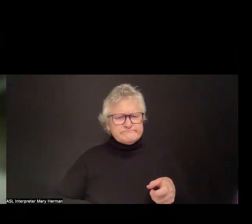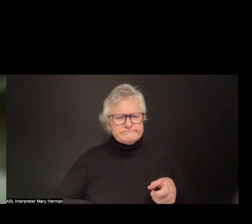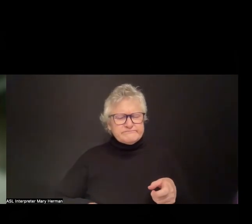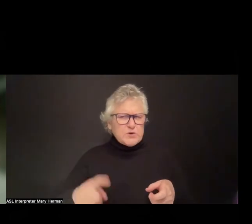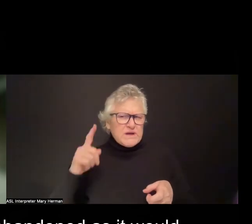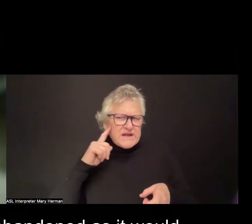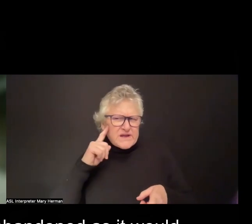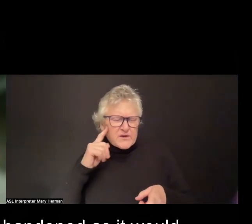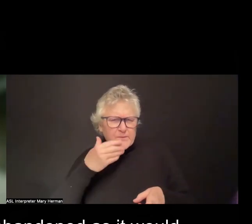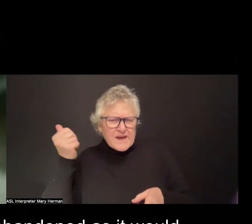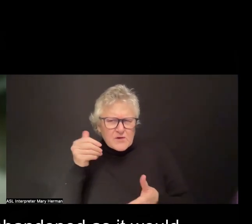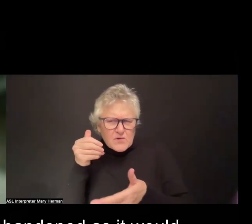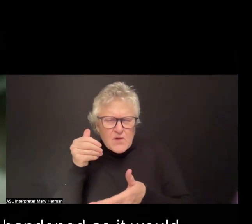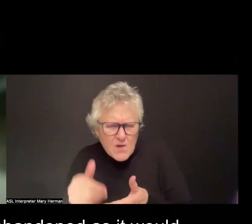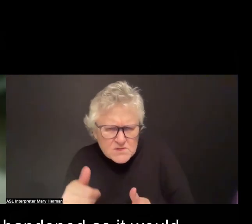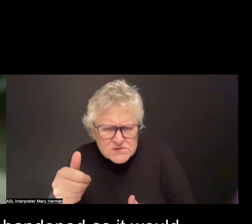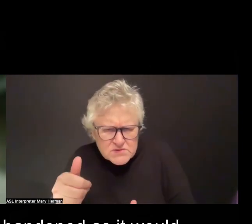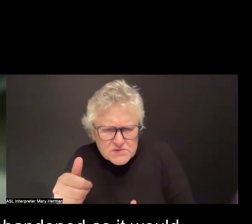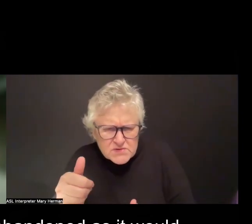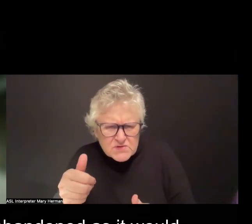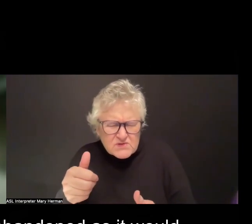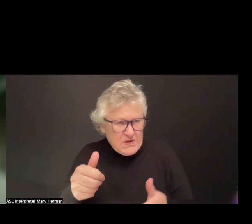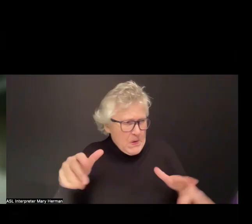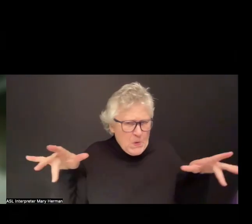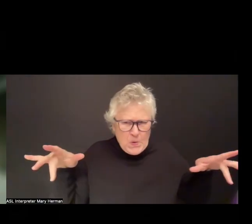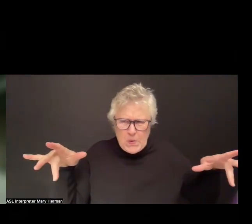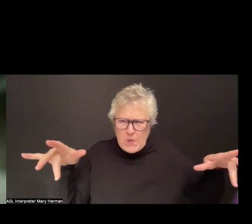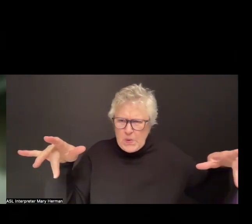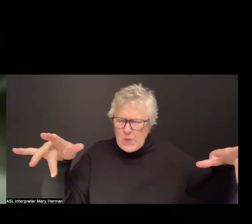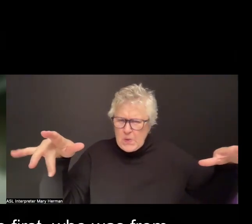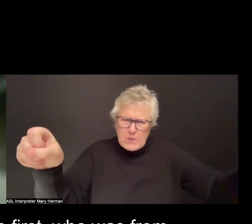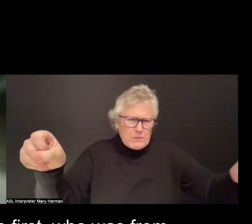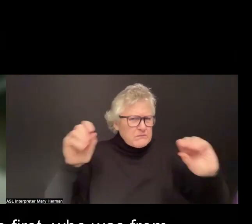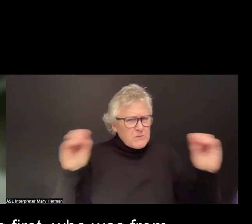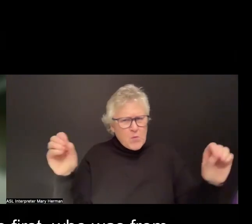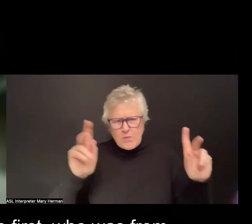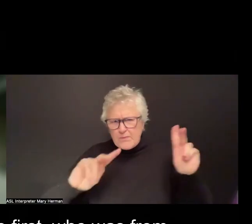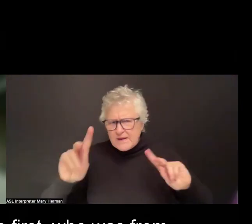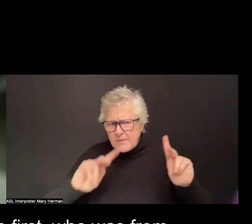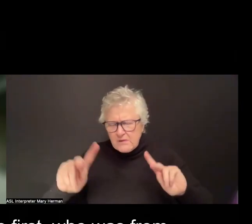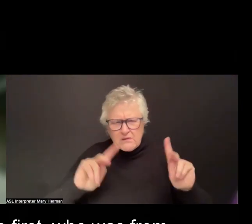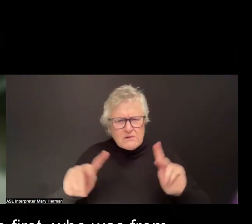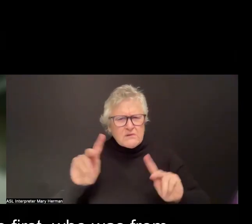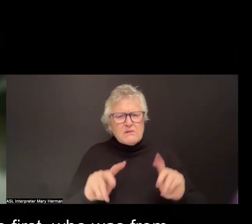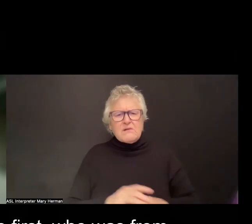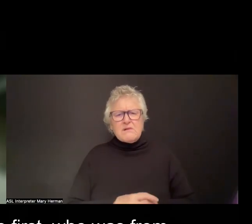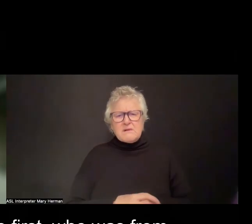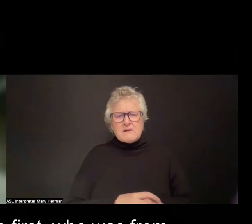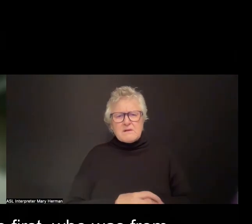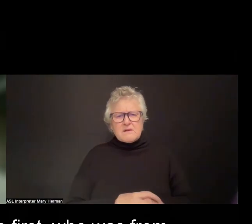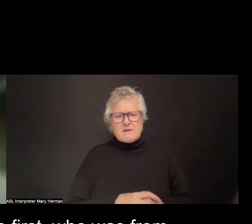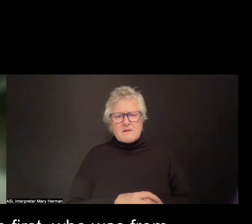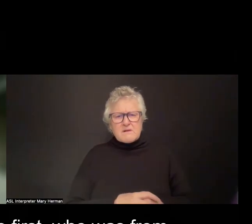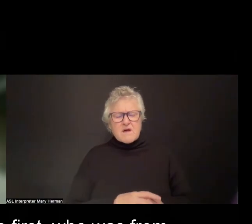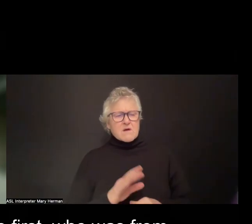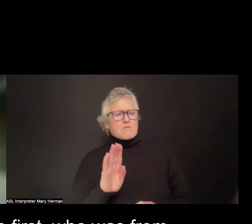the tavern. Fish Street was as abandoned as it would be after the rapture. broadaxe, said the first, who was from somewhere that